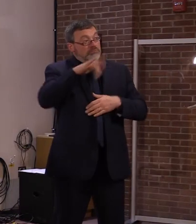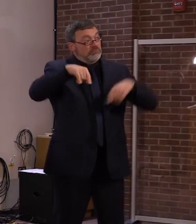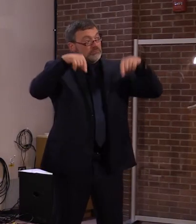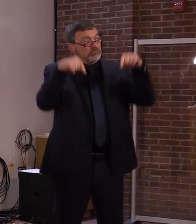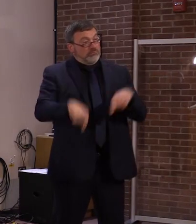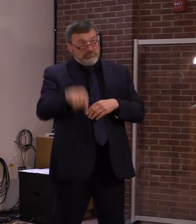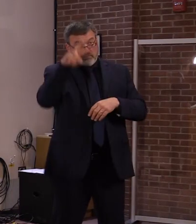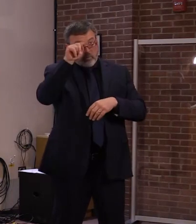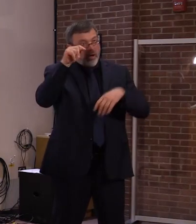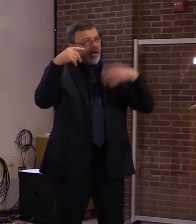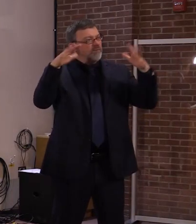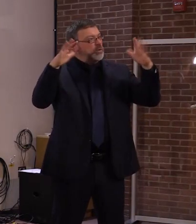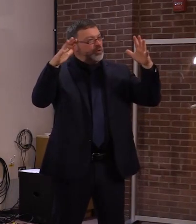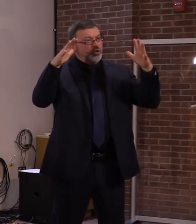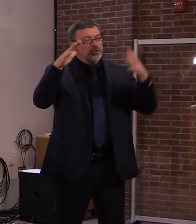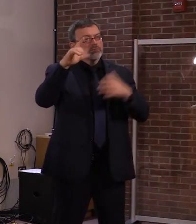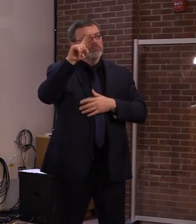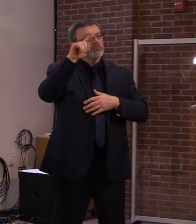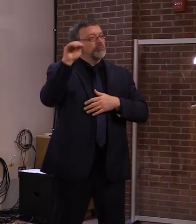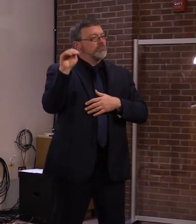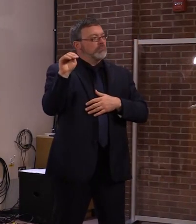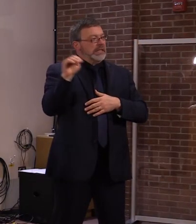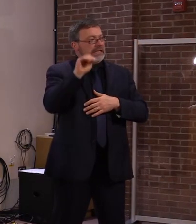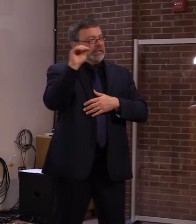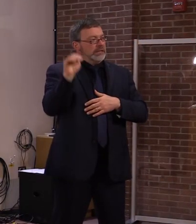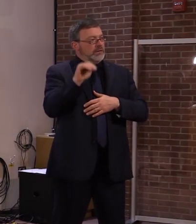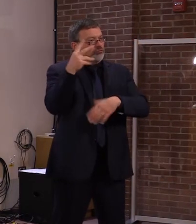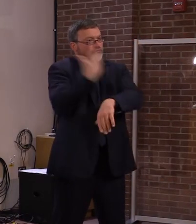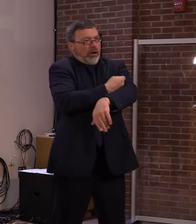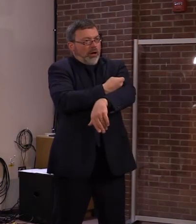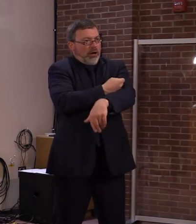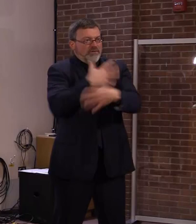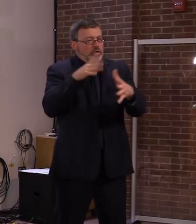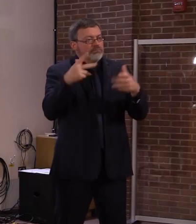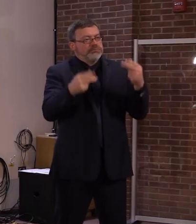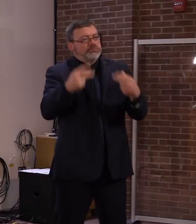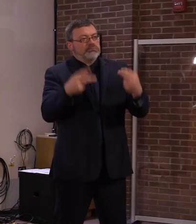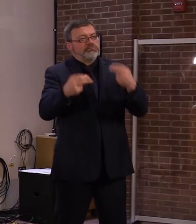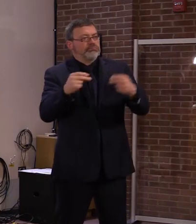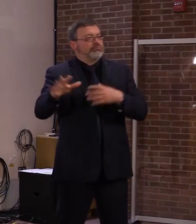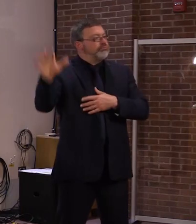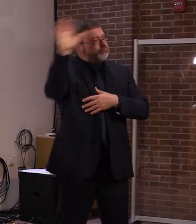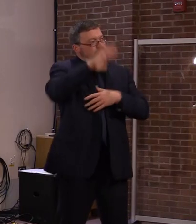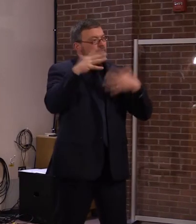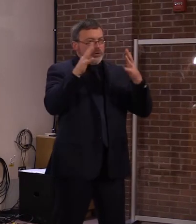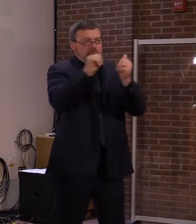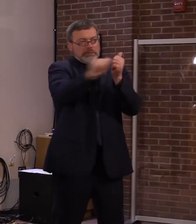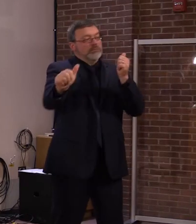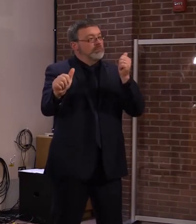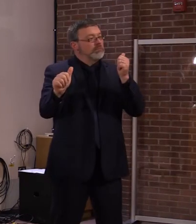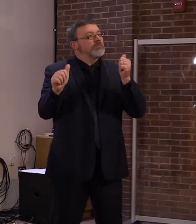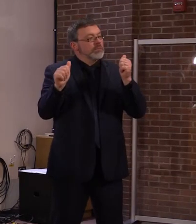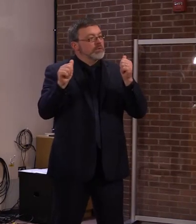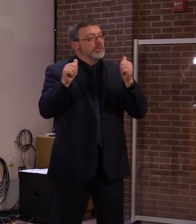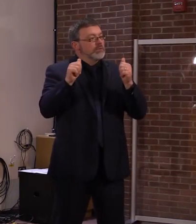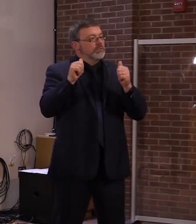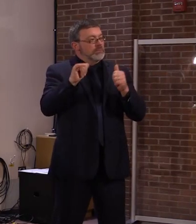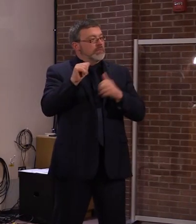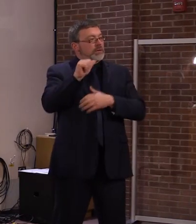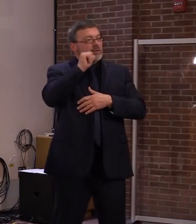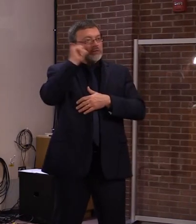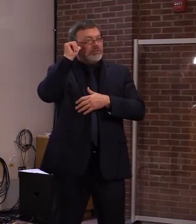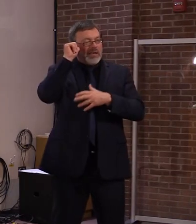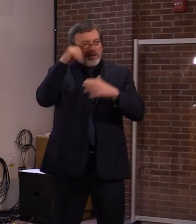doses, second doses, and booster doses as well. So over 1 million doses administered in Vermont just as of yesterday.